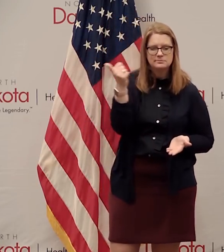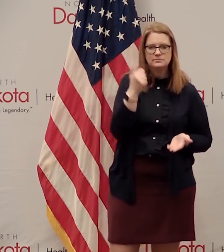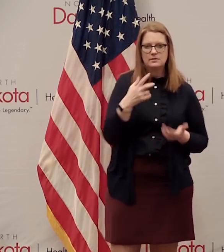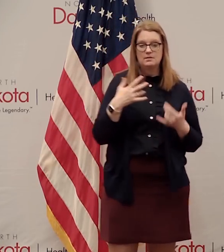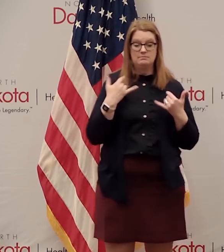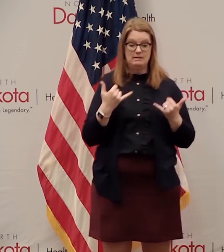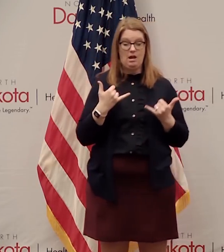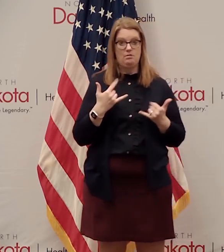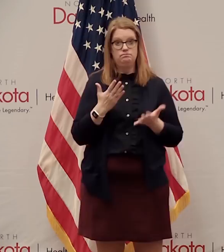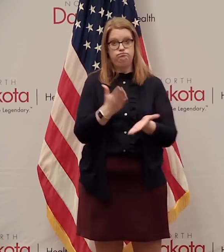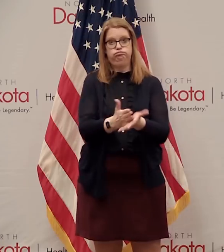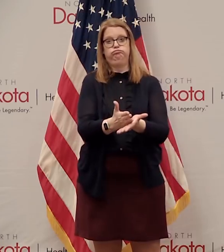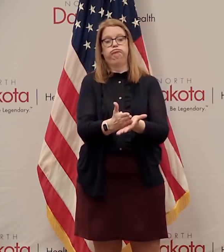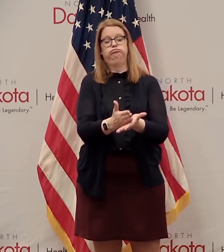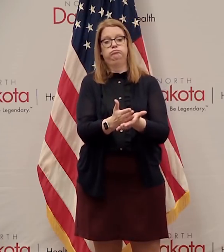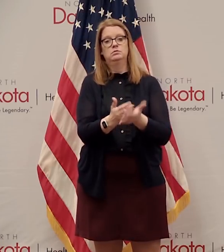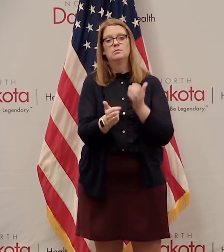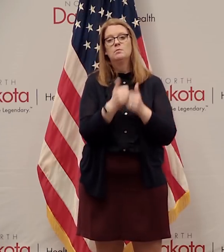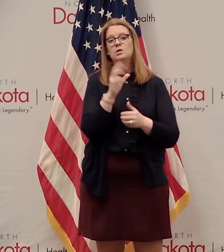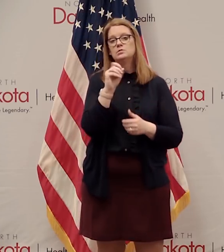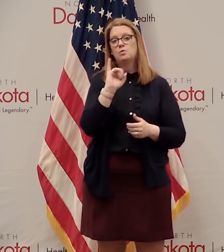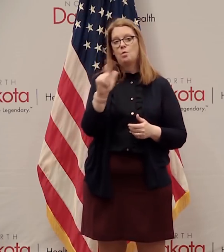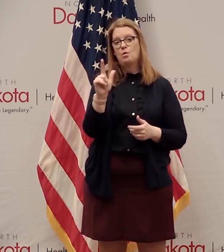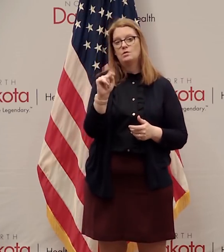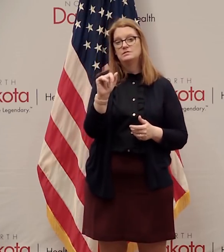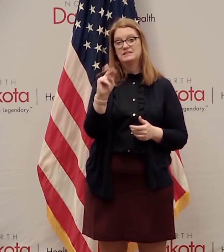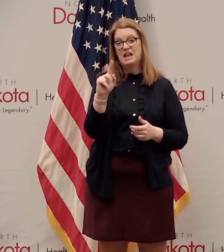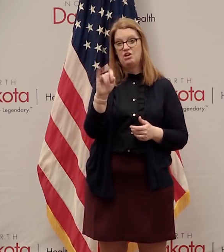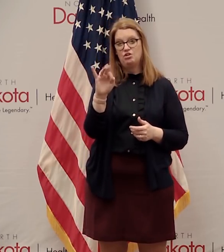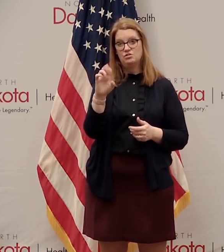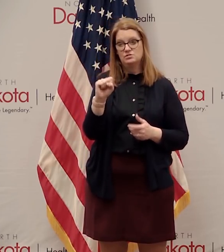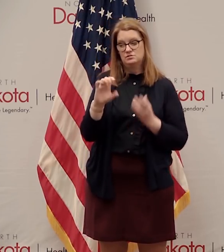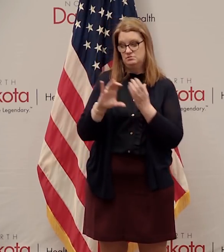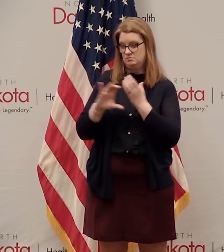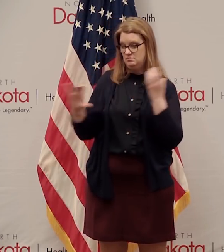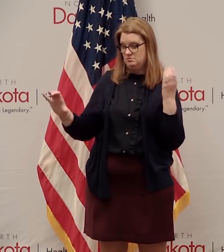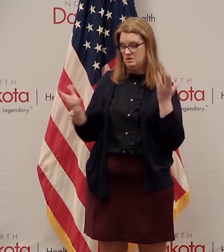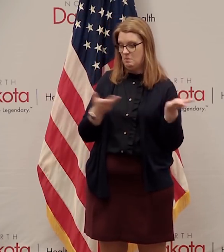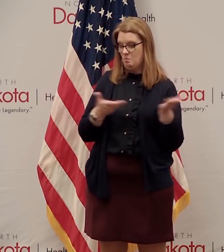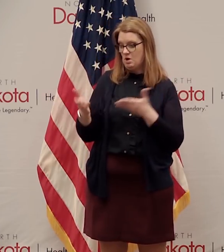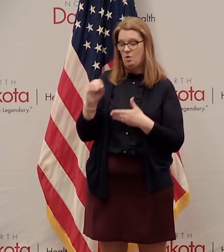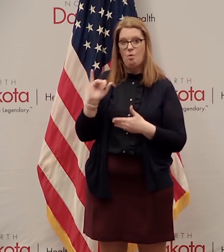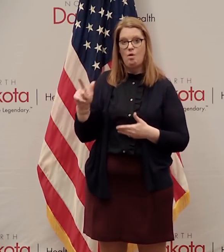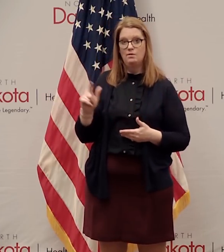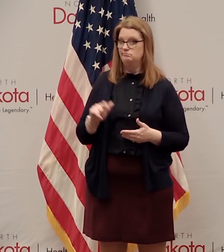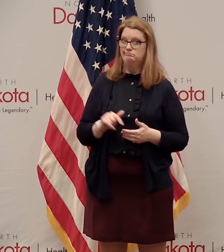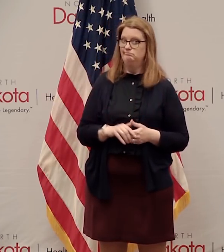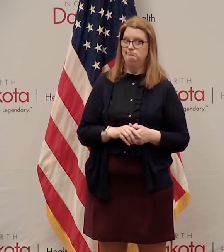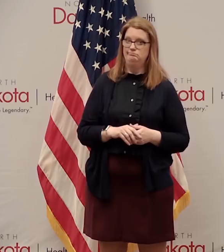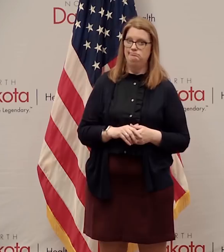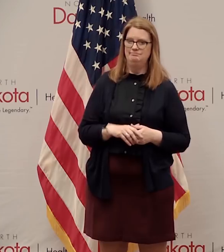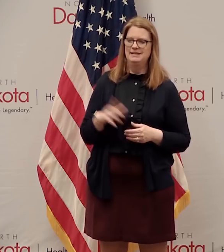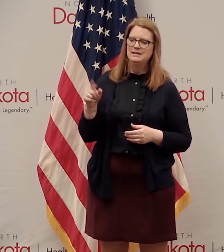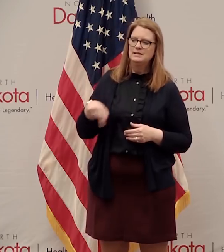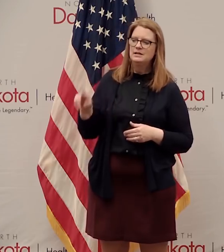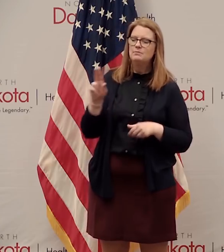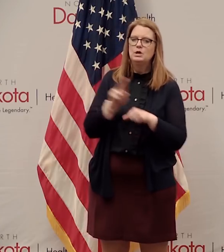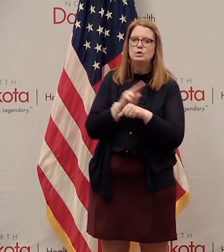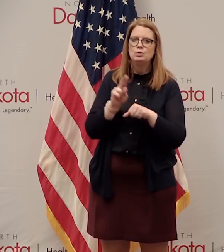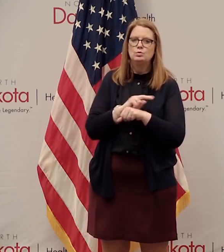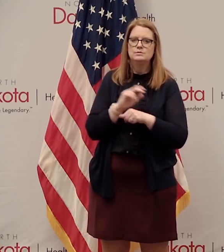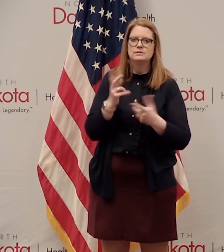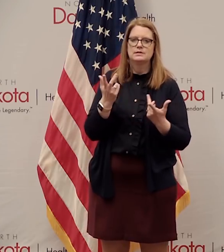right now. Most of the oil tankers in the world aren't hauling oil across the oceans. They're being used as